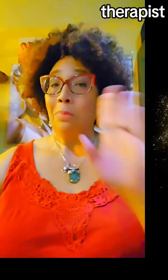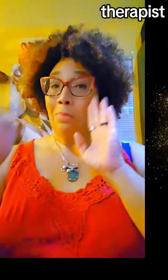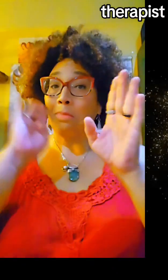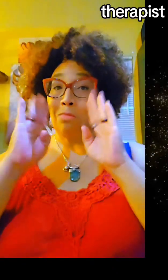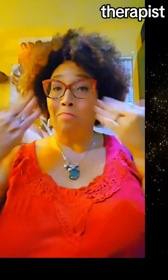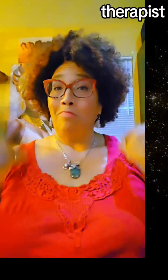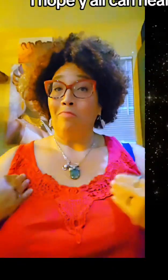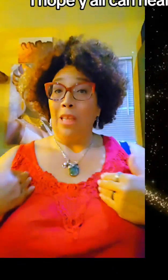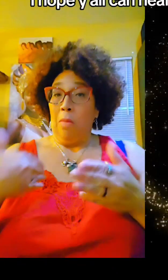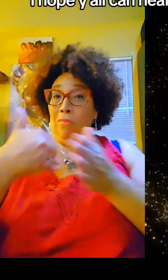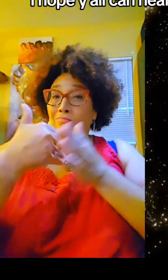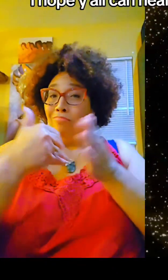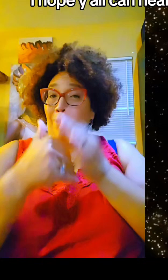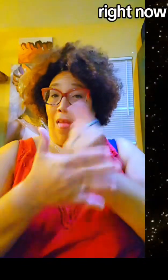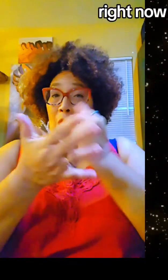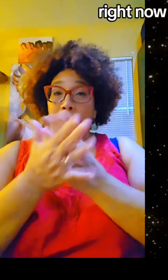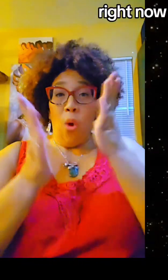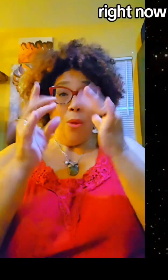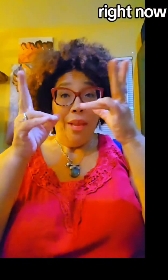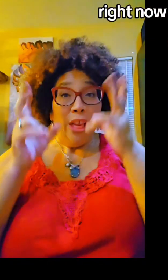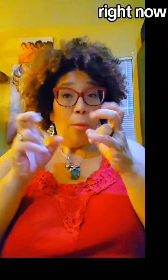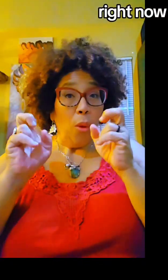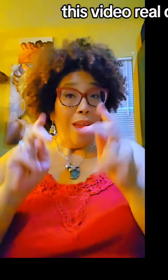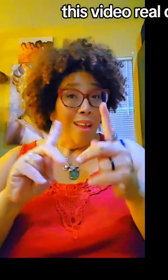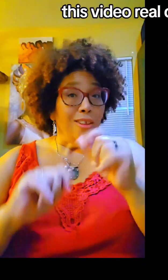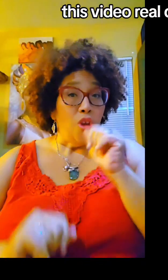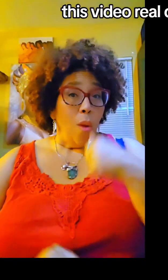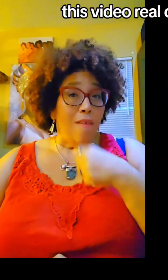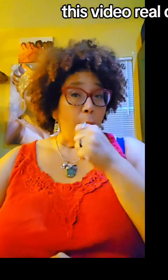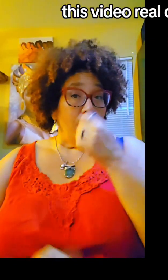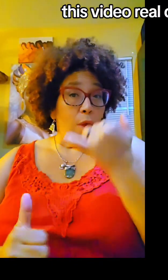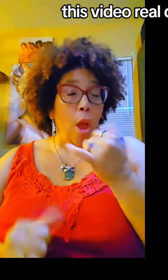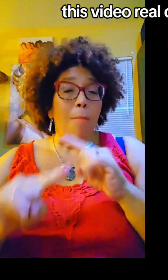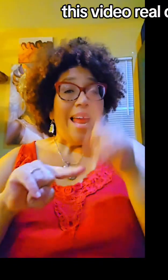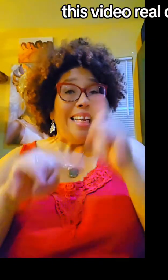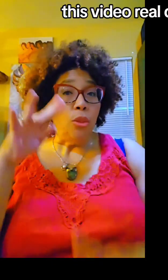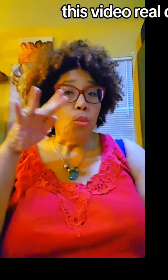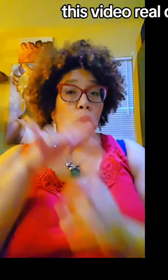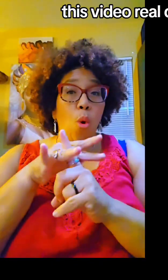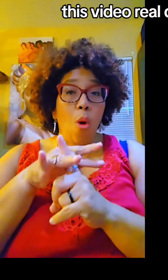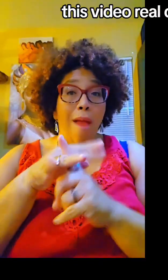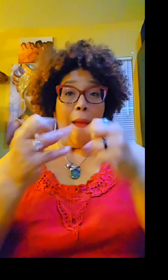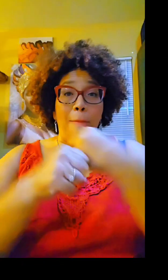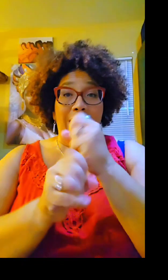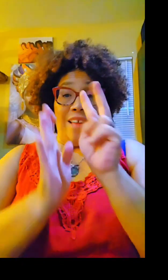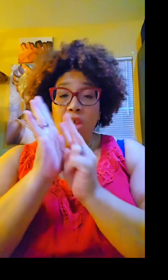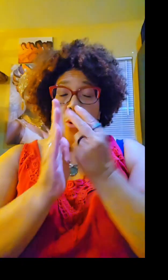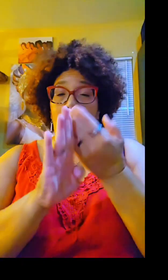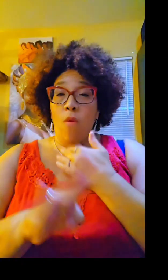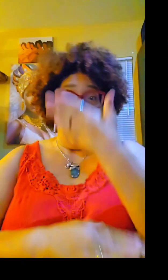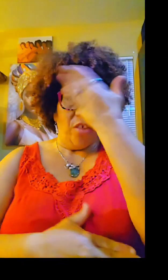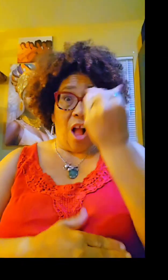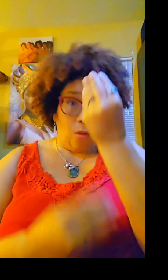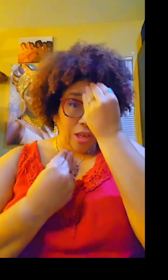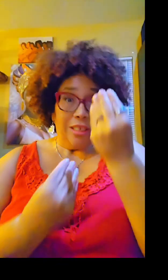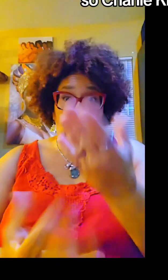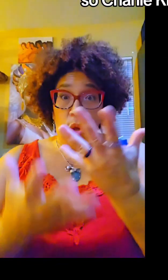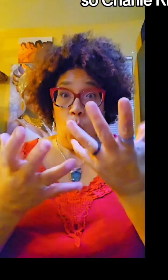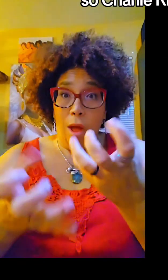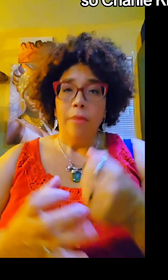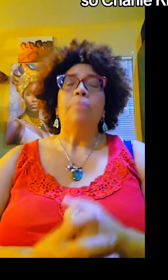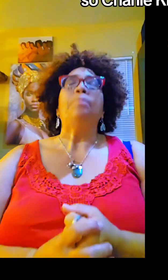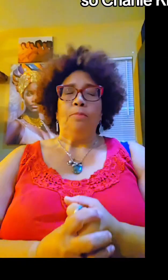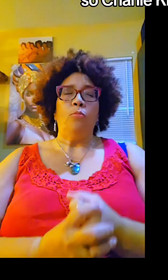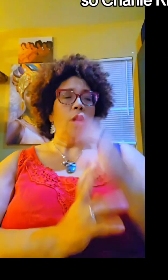Hey y'all, it's for the neighborhood therapist. I hope y'all can hear me okay because I don't have my microphone right now, but I needed to hop on and make this video real quick before I forgot what I wanted to say.